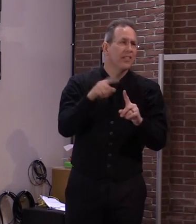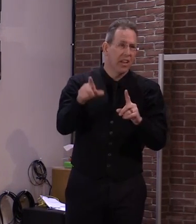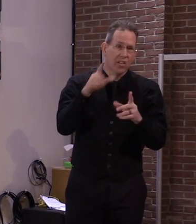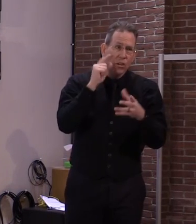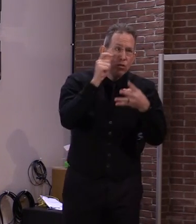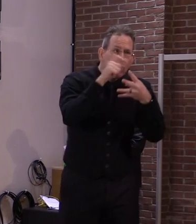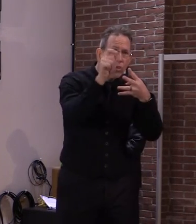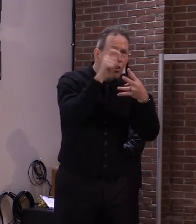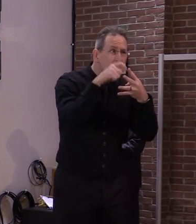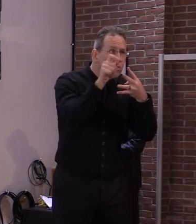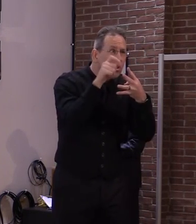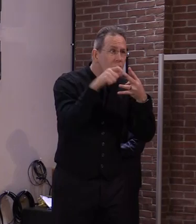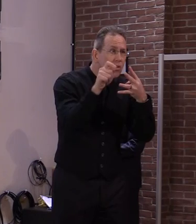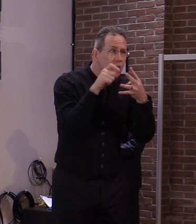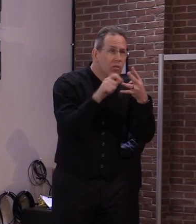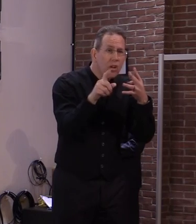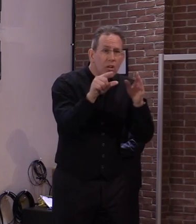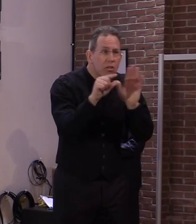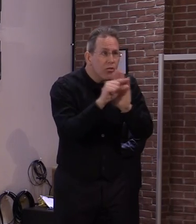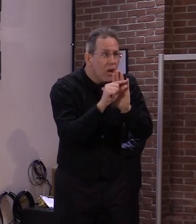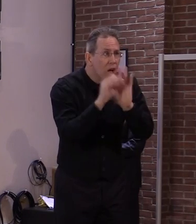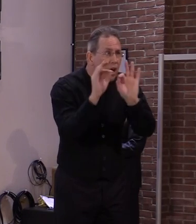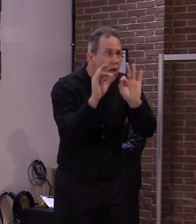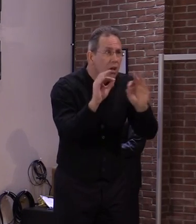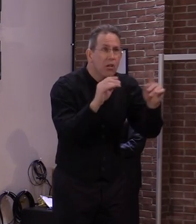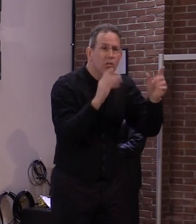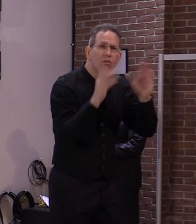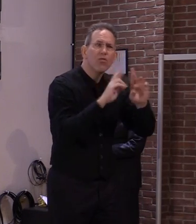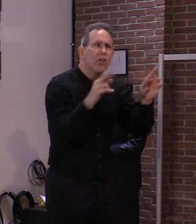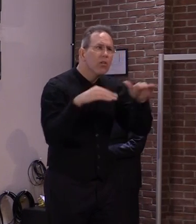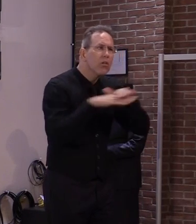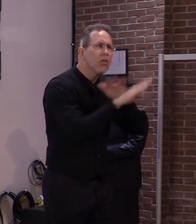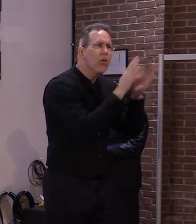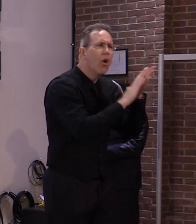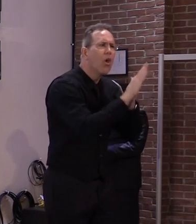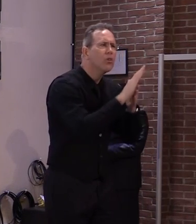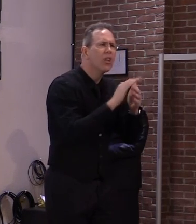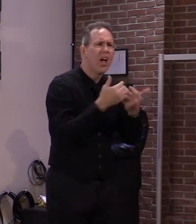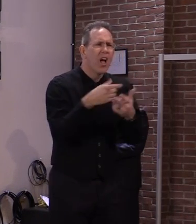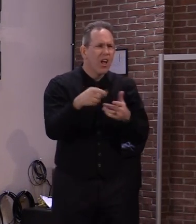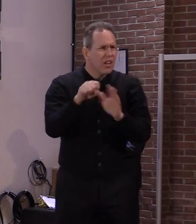careers, how will the state catch up to students as necessary?